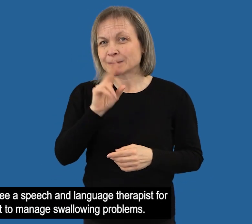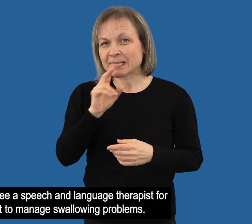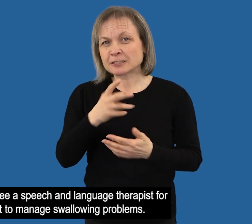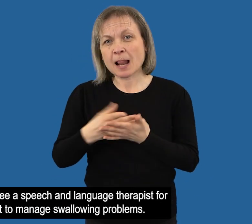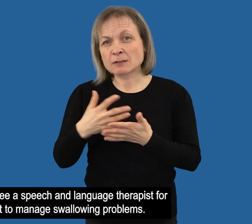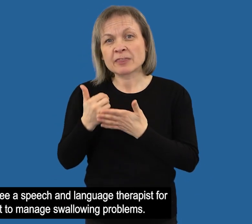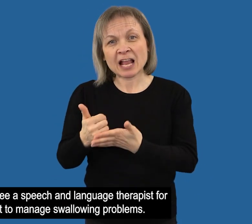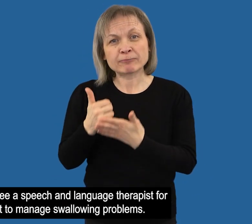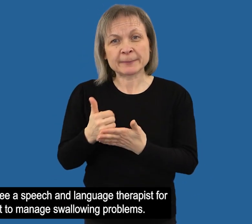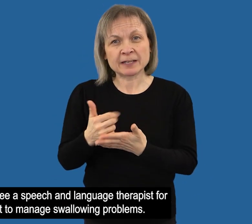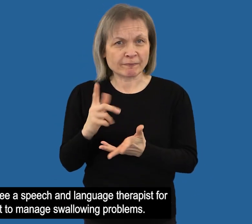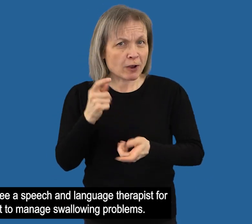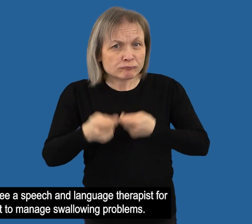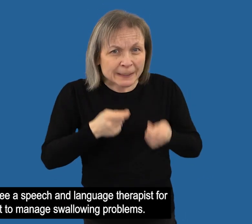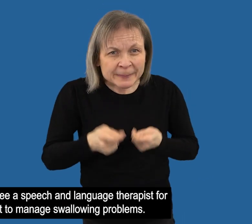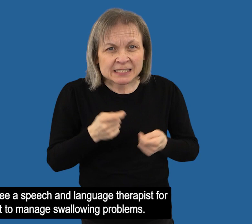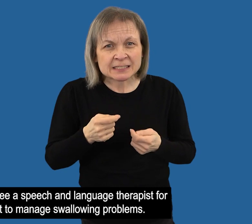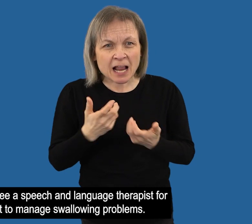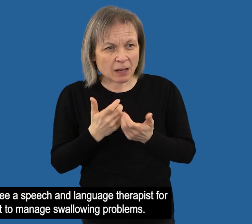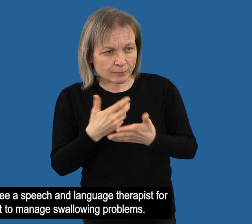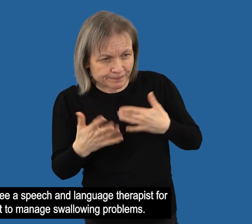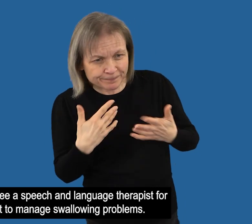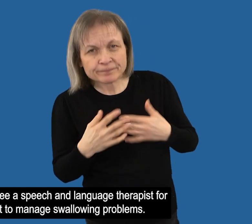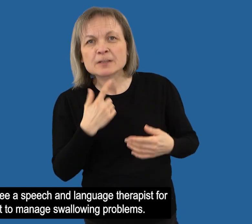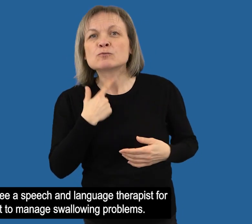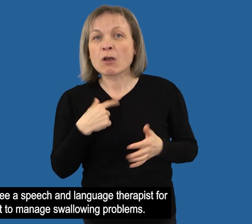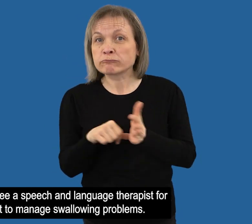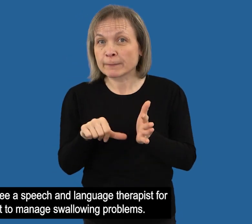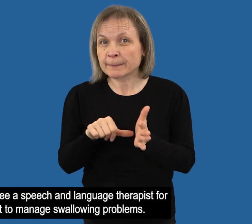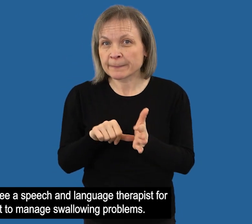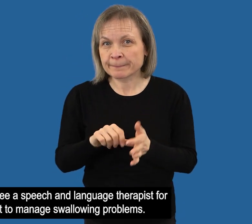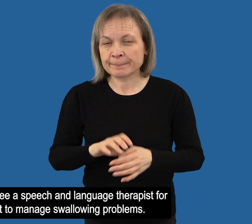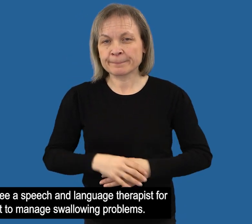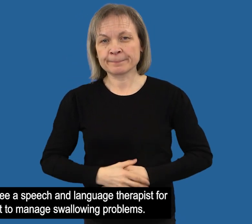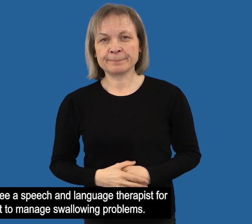You'll usually see a speech and language therapist for treatment to manage swallowing problems.